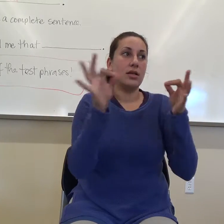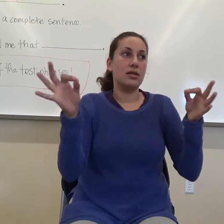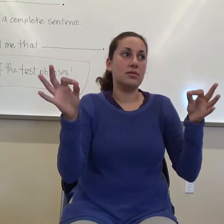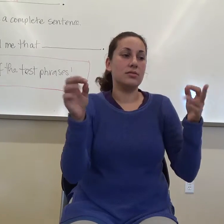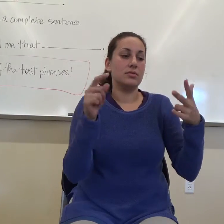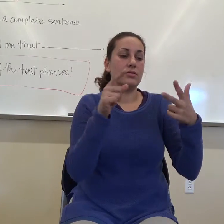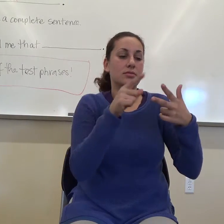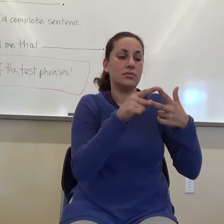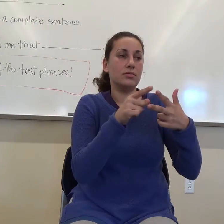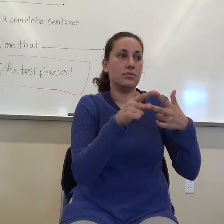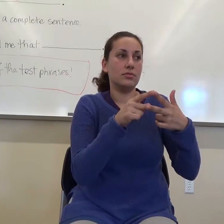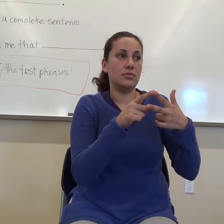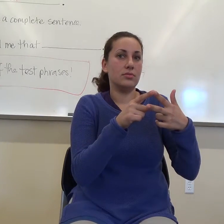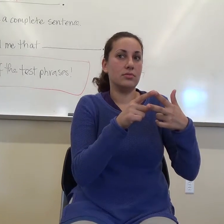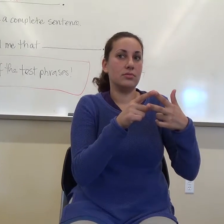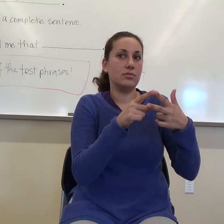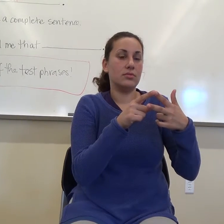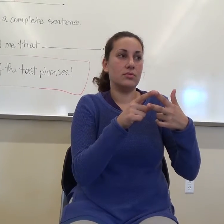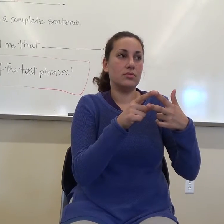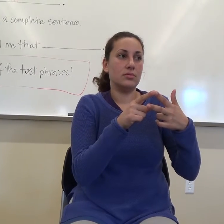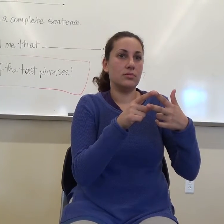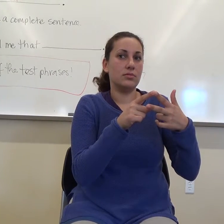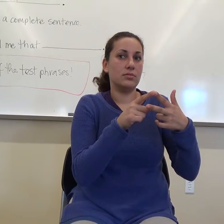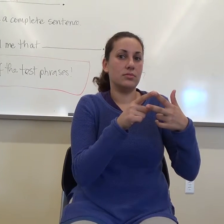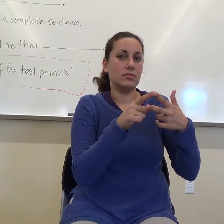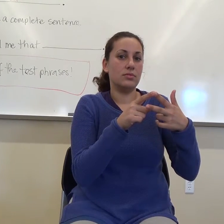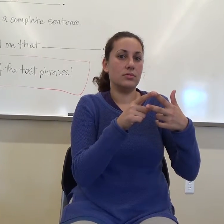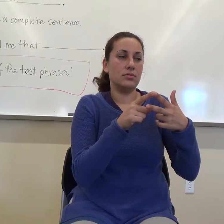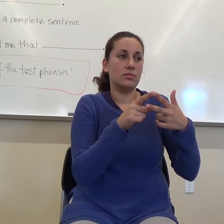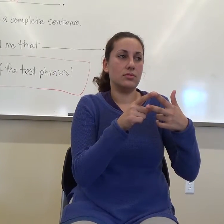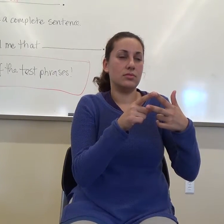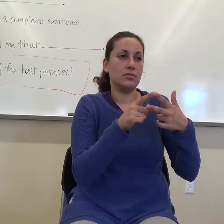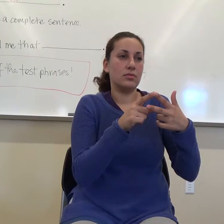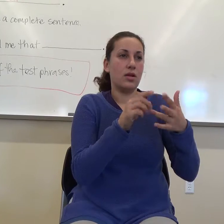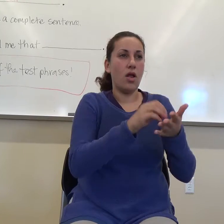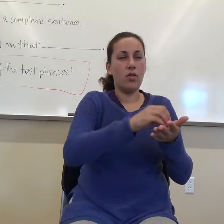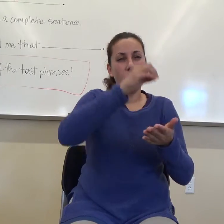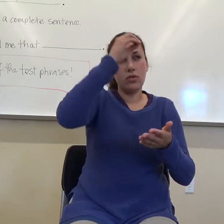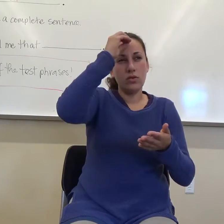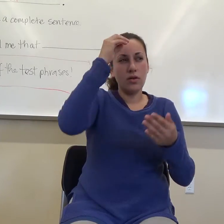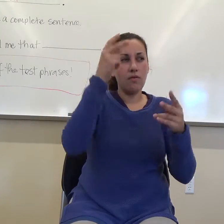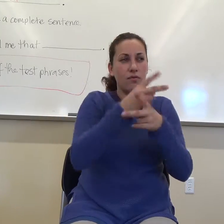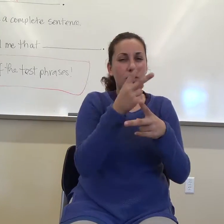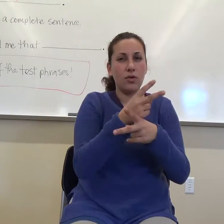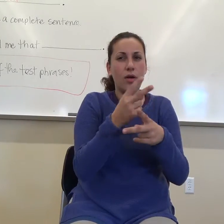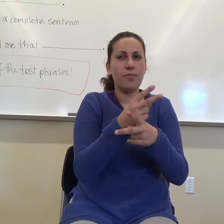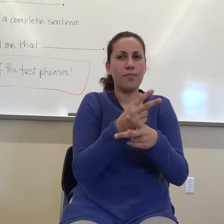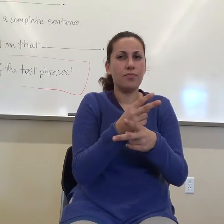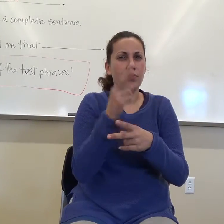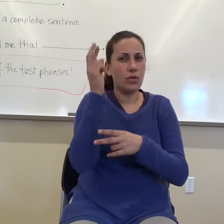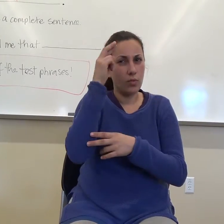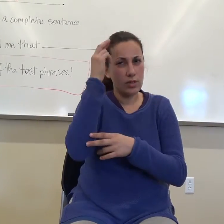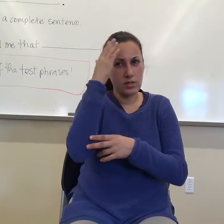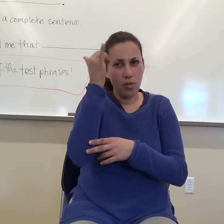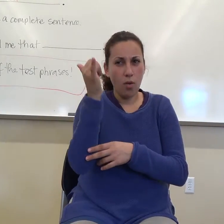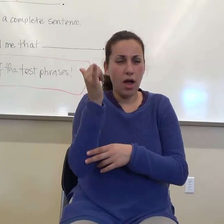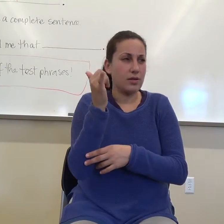this. Then we're going to learn to figure out what purpose all these other sentences are serving.